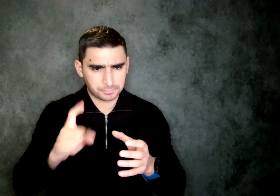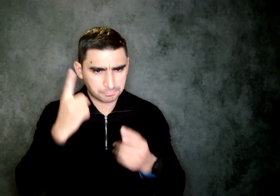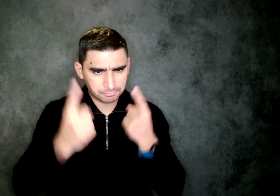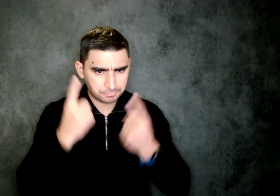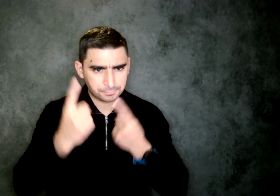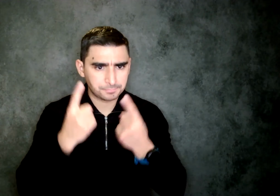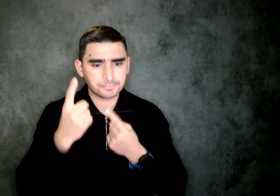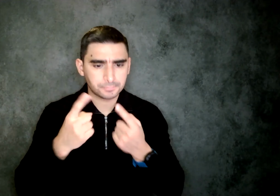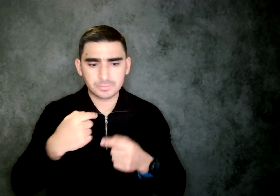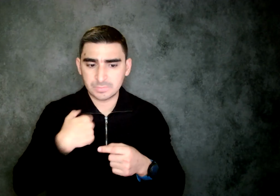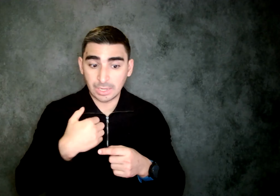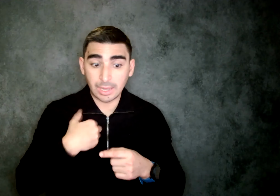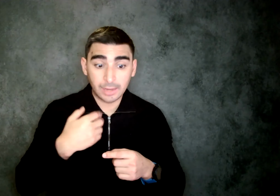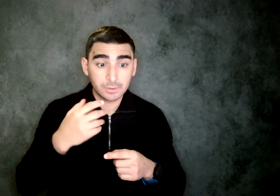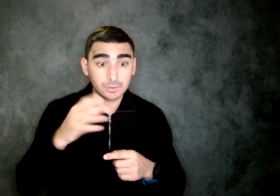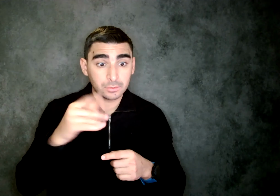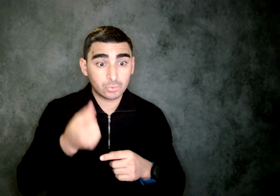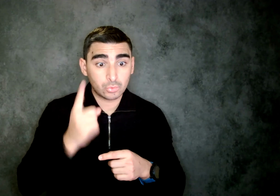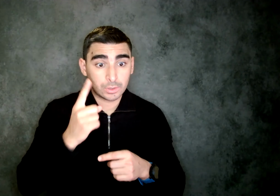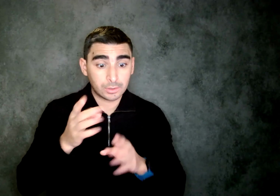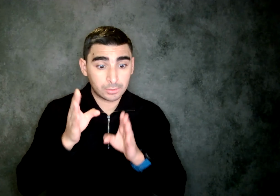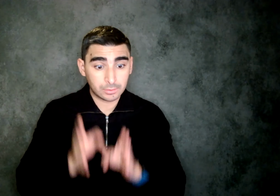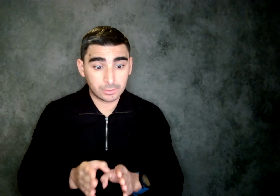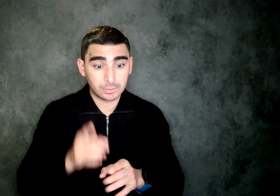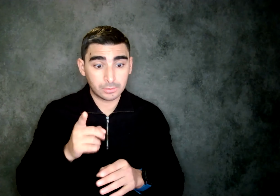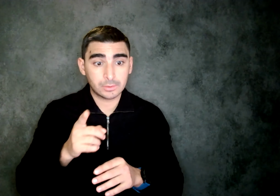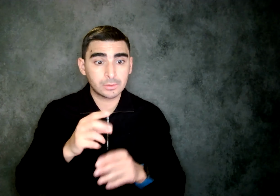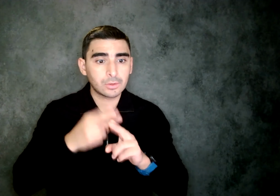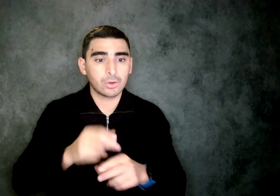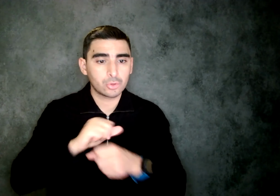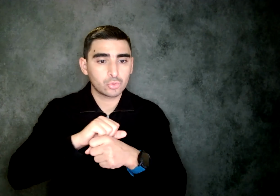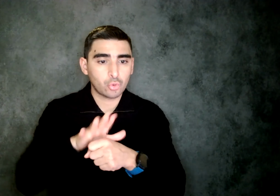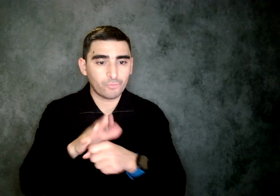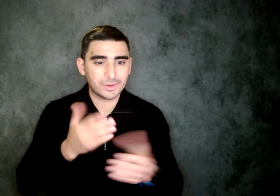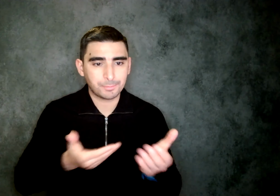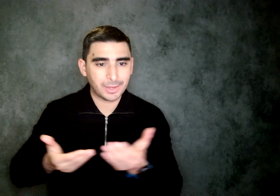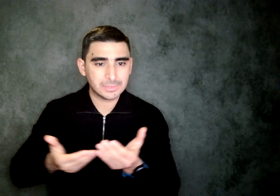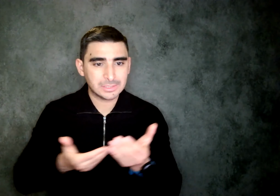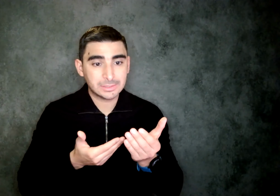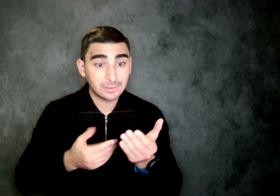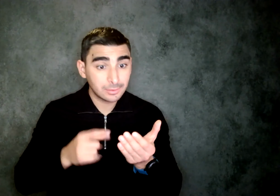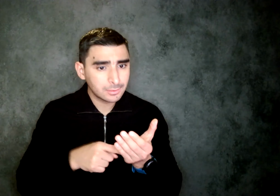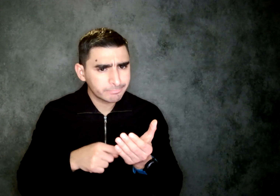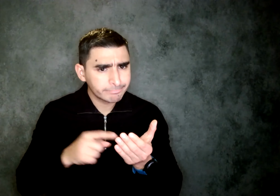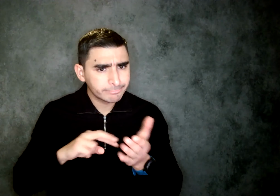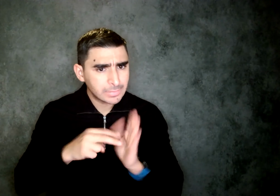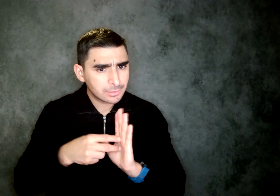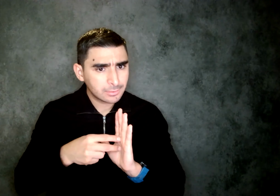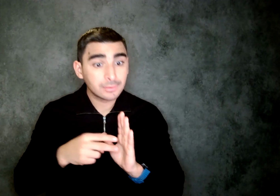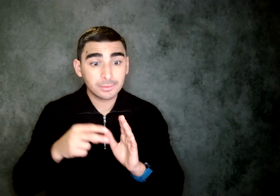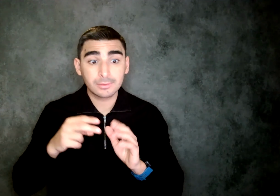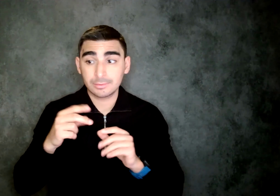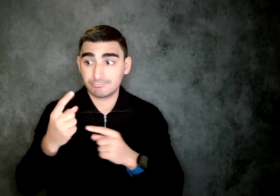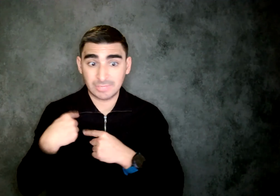I've got one, I've heard people refer to them as Covet babies. These are children that were born during